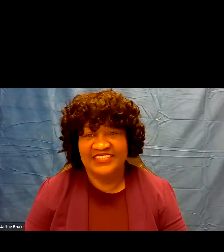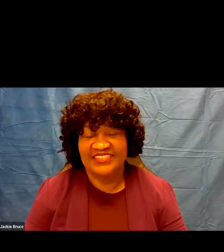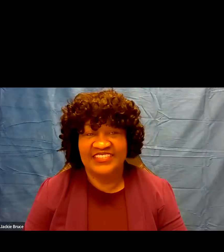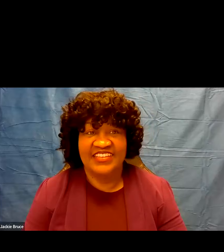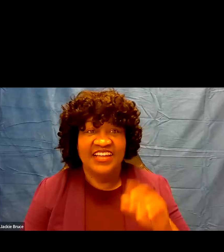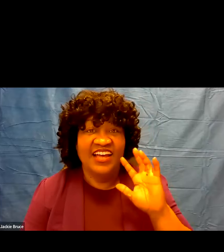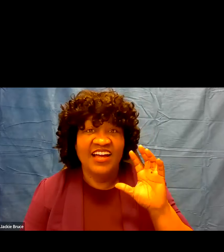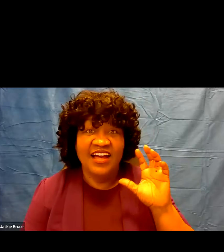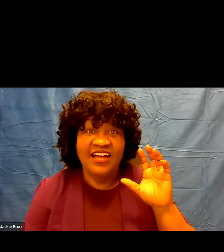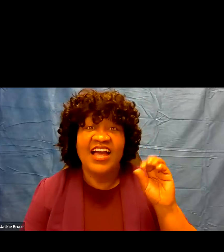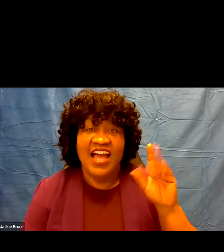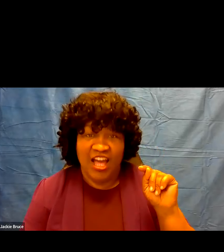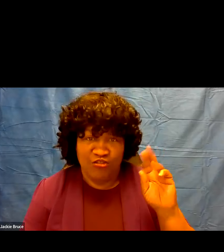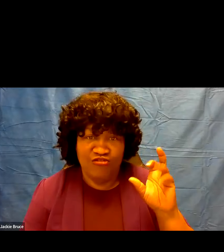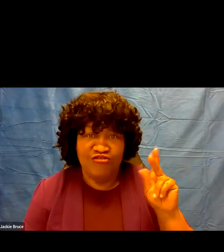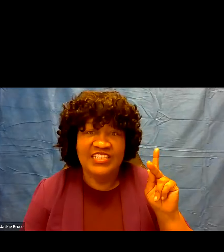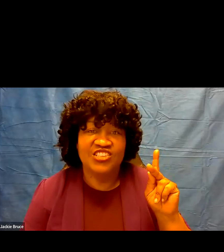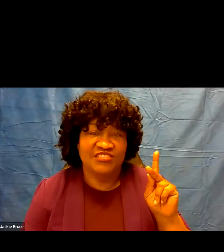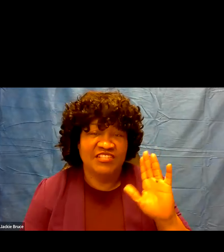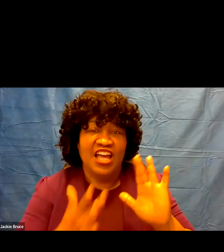Outreach and education. Thanks, Puck.